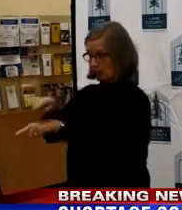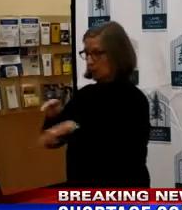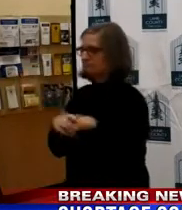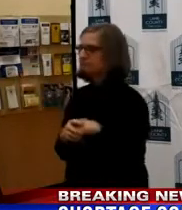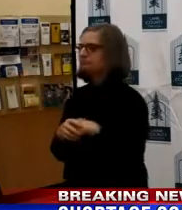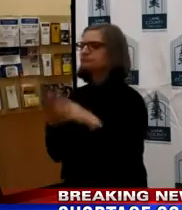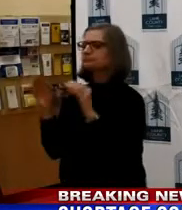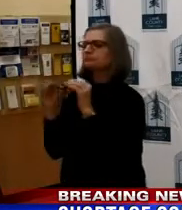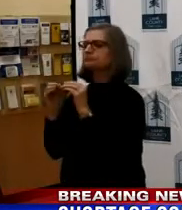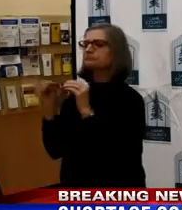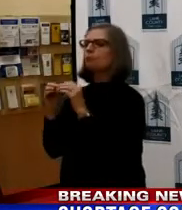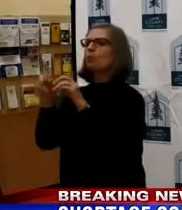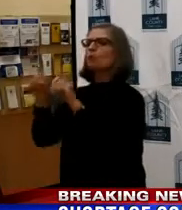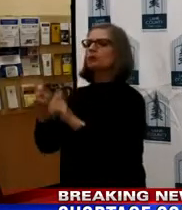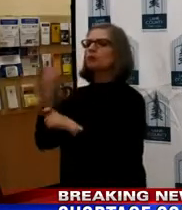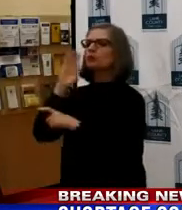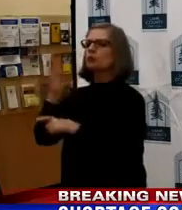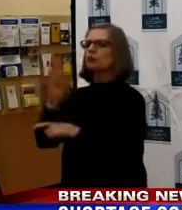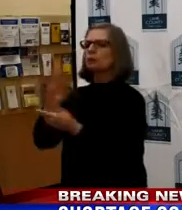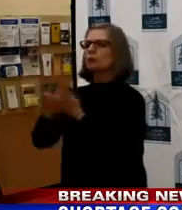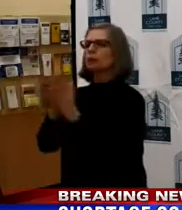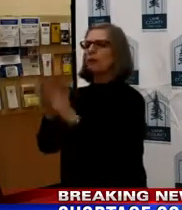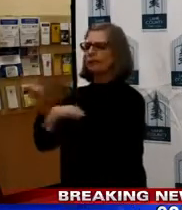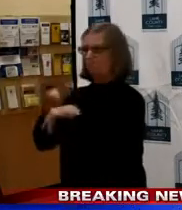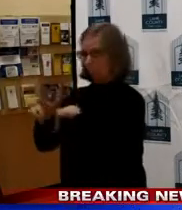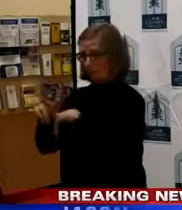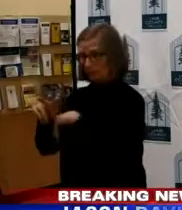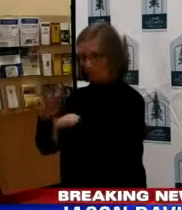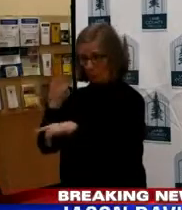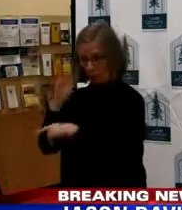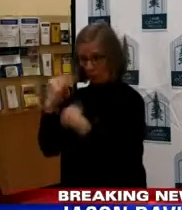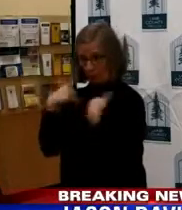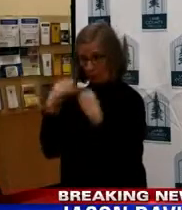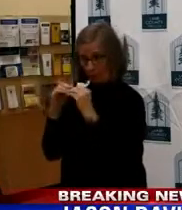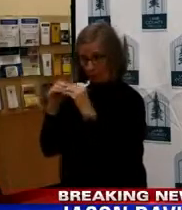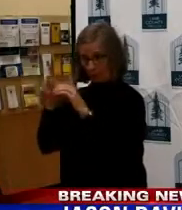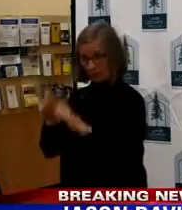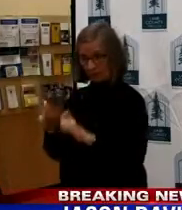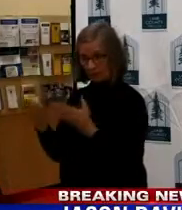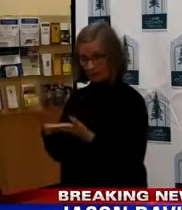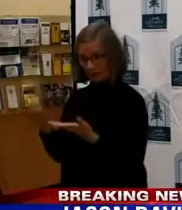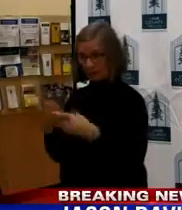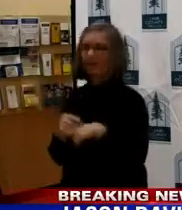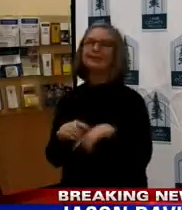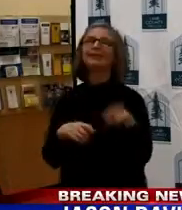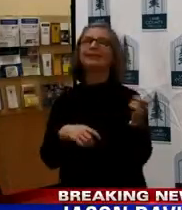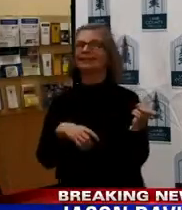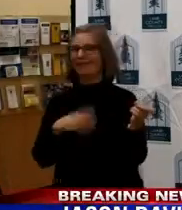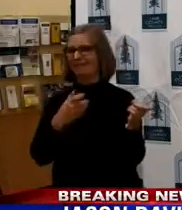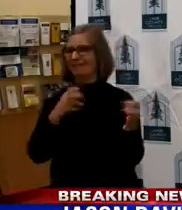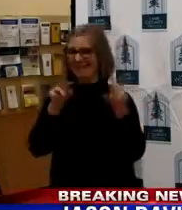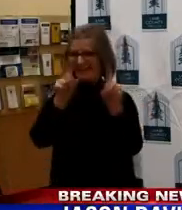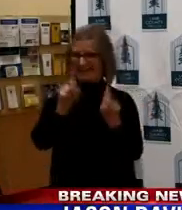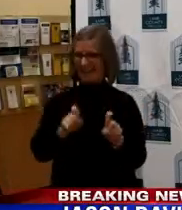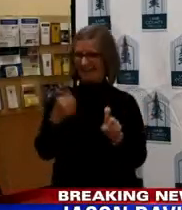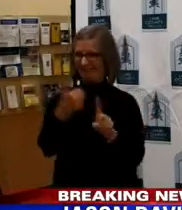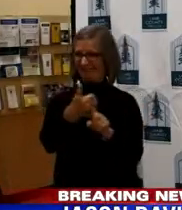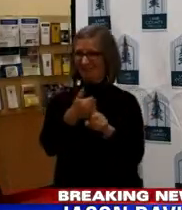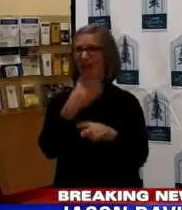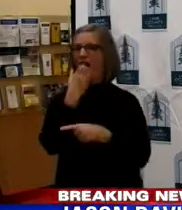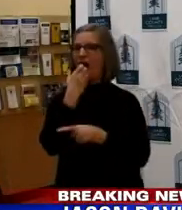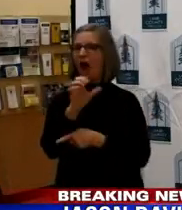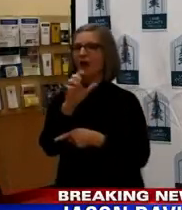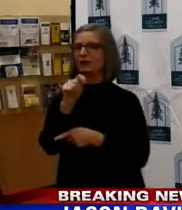more testing locally? So testing is certainly a hot topic. The question is, with more